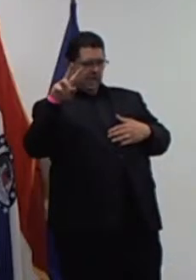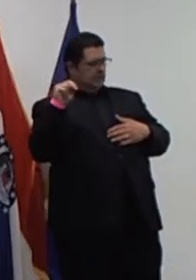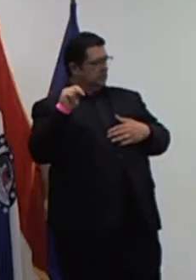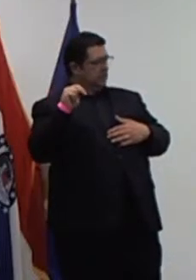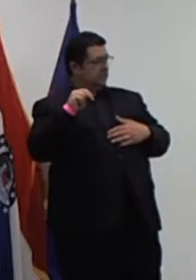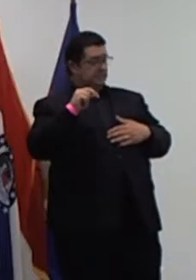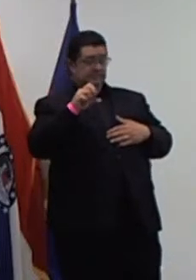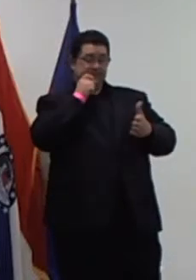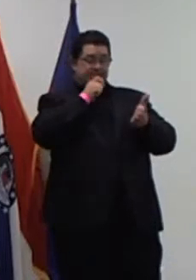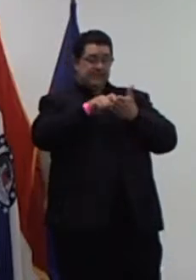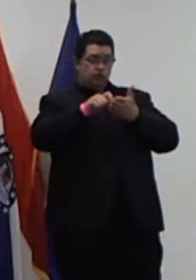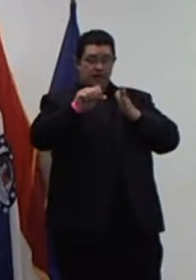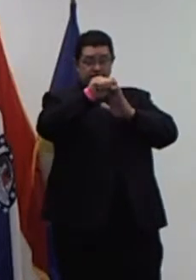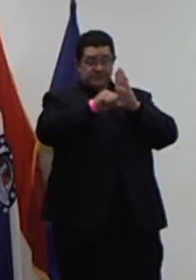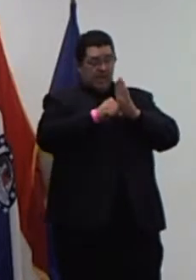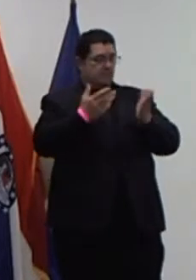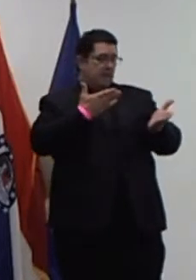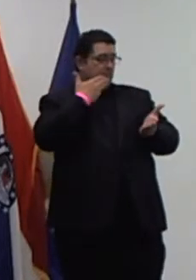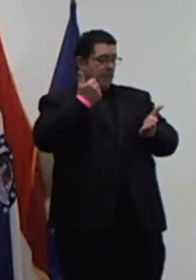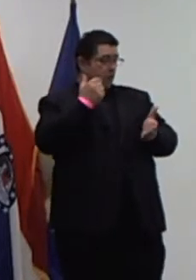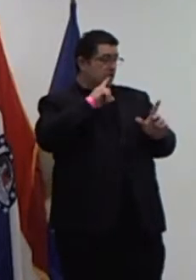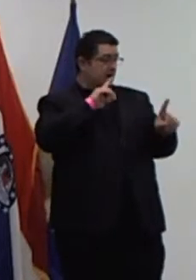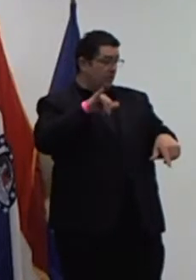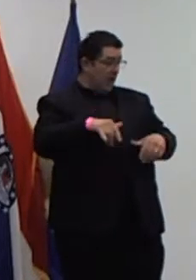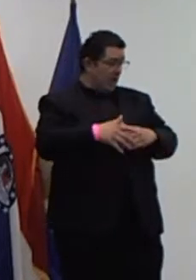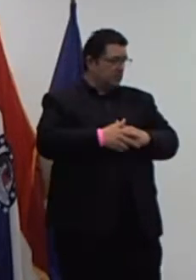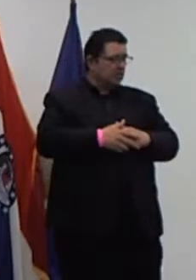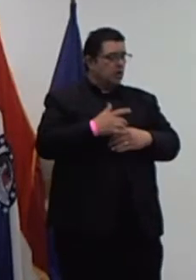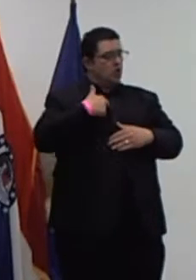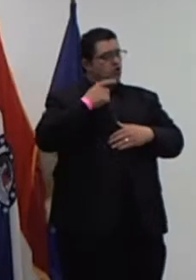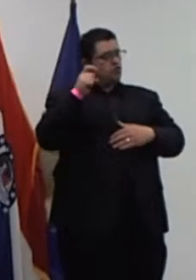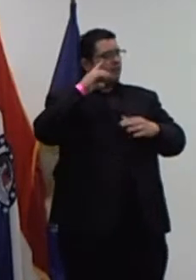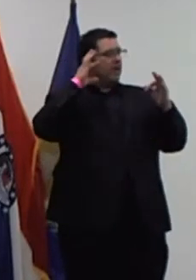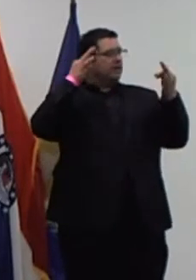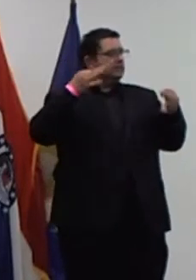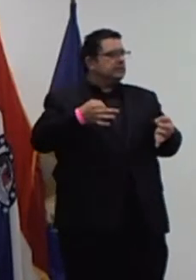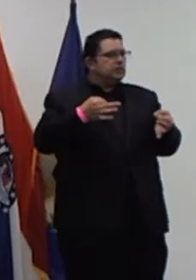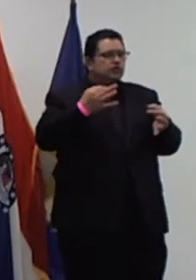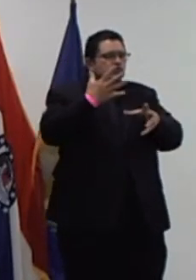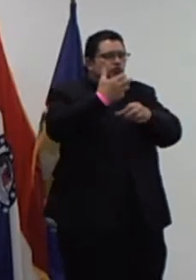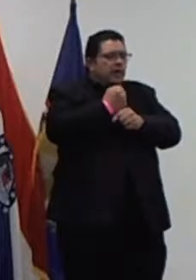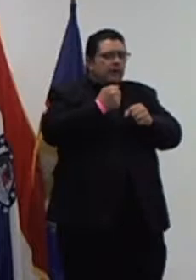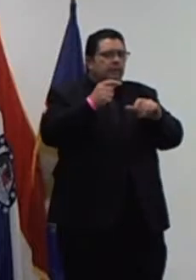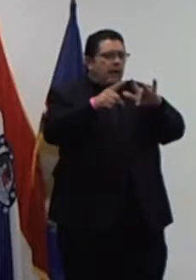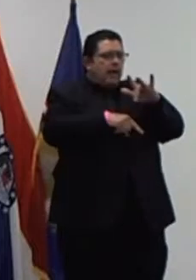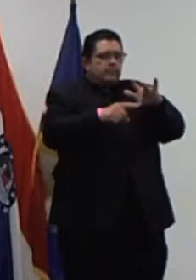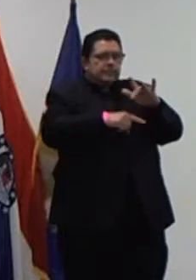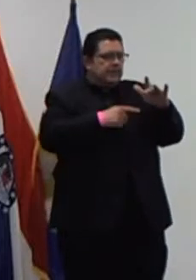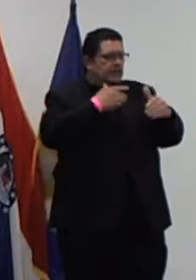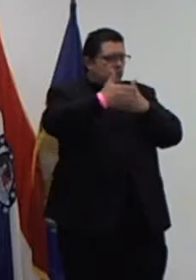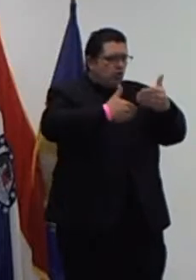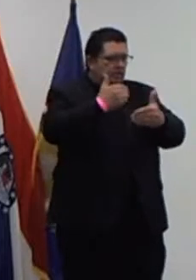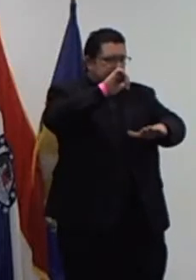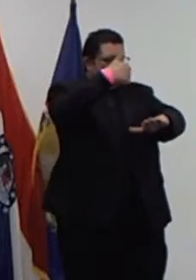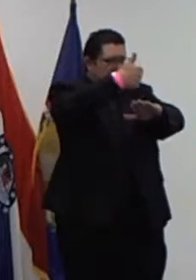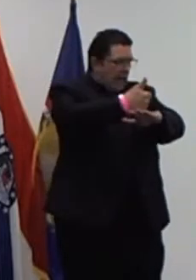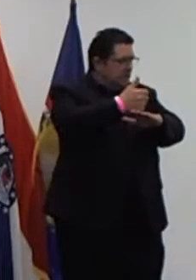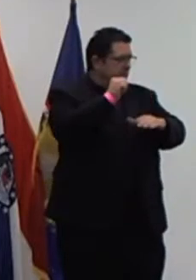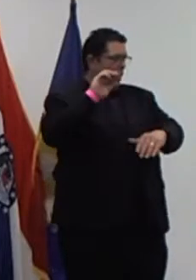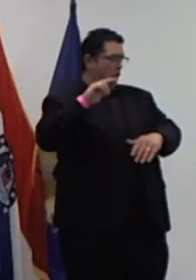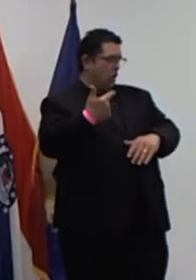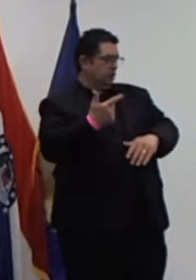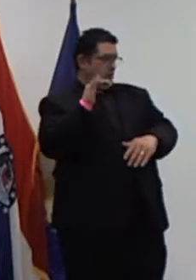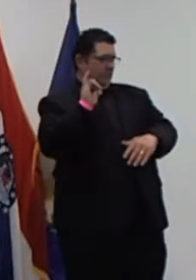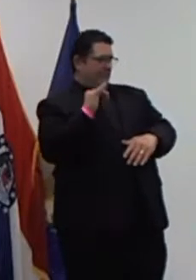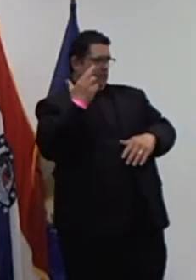that. I mean, look, what we want to do is we got to make a decision on that simply to get the absentee, to get the process in place by August. So that's